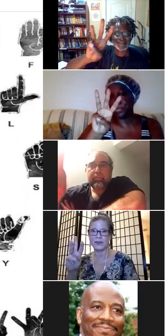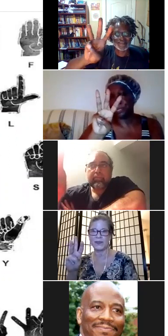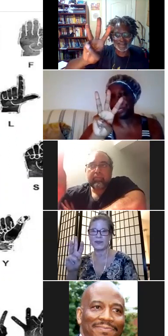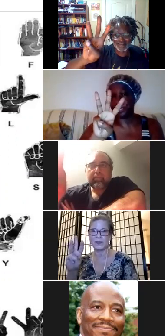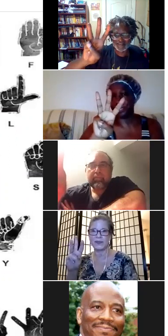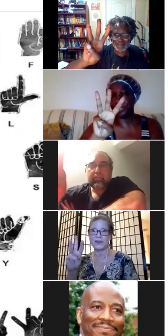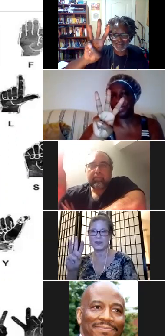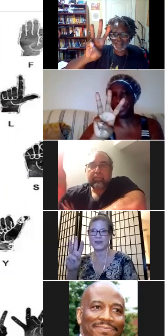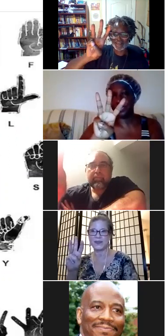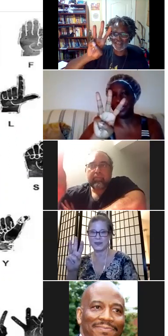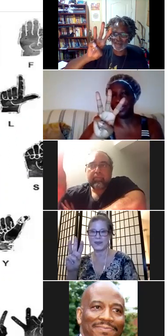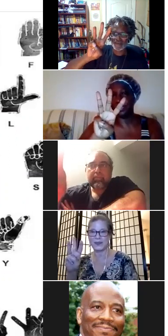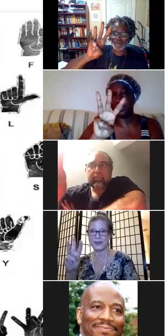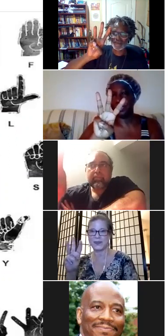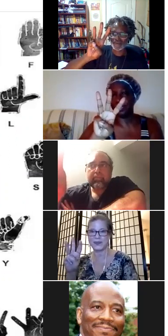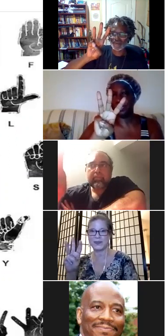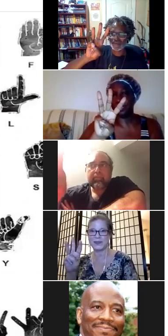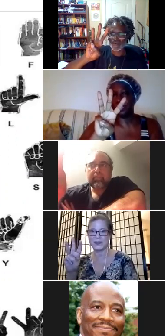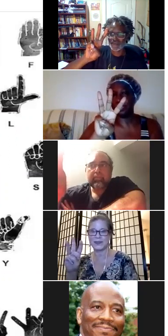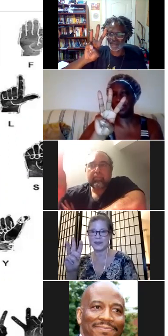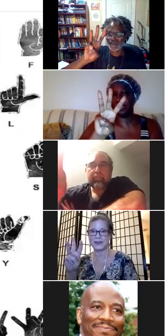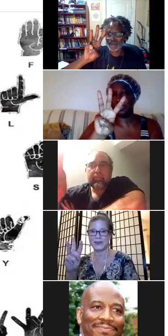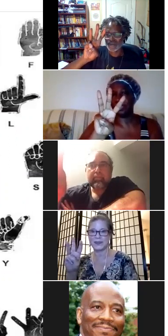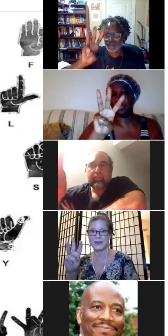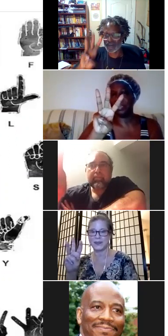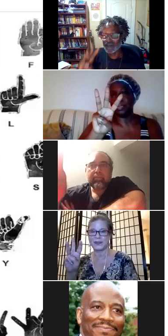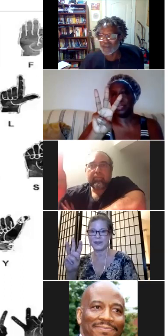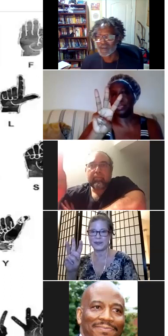W. W.